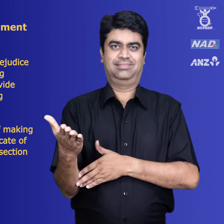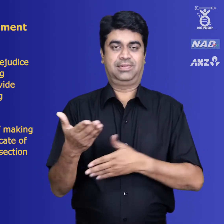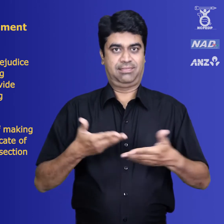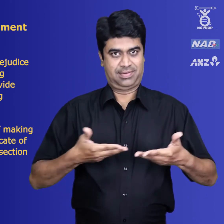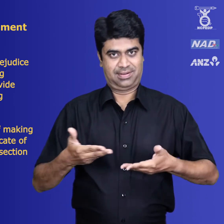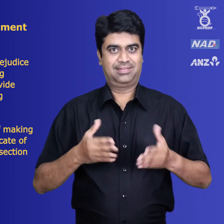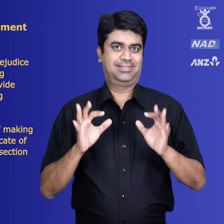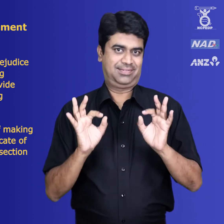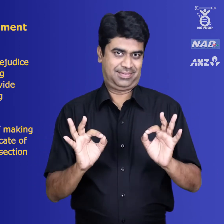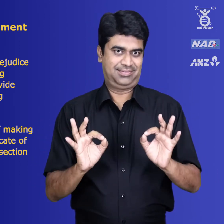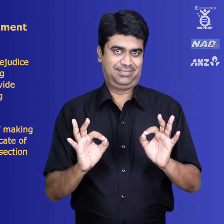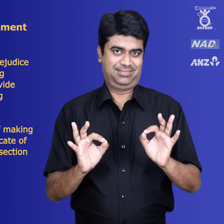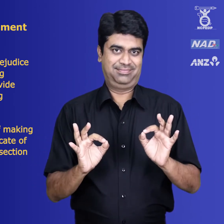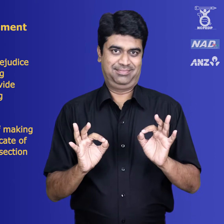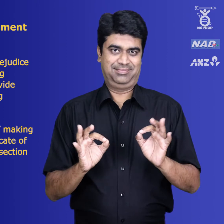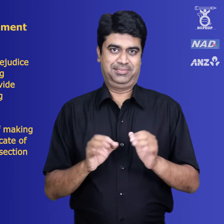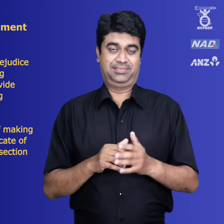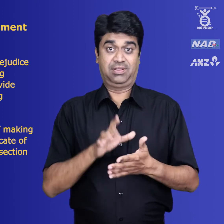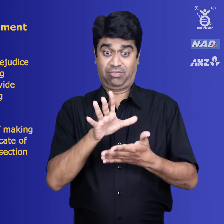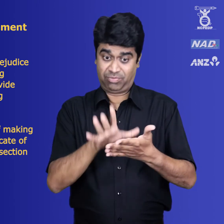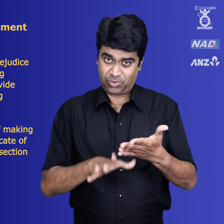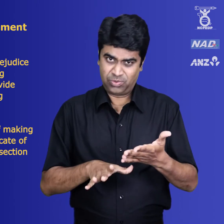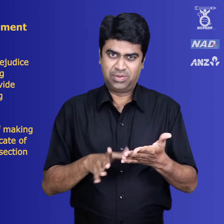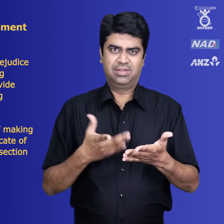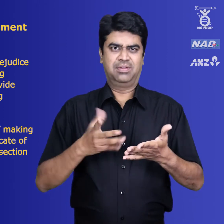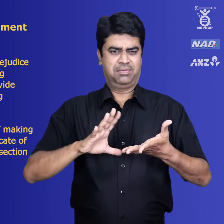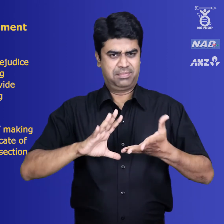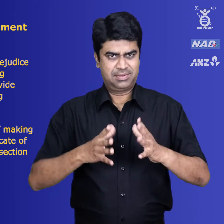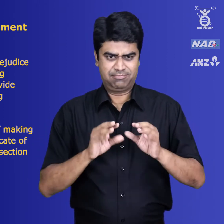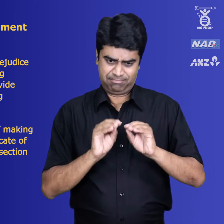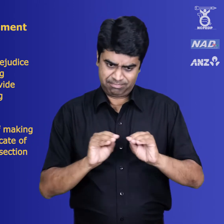1 of Section 51.